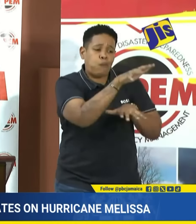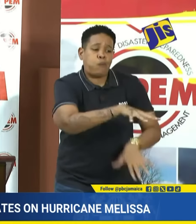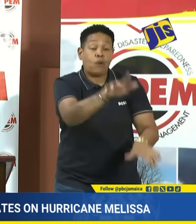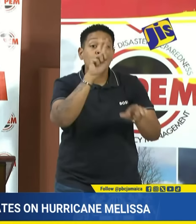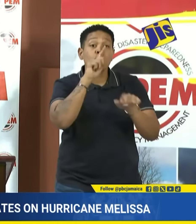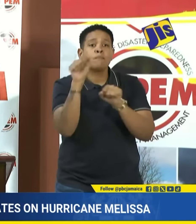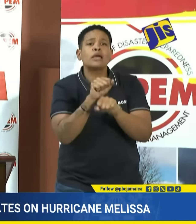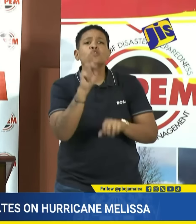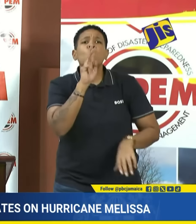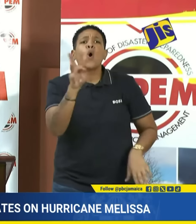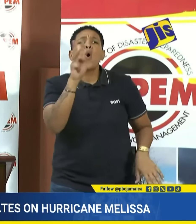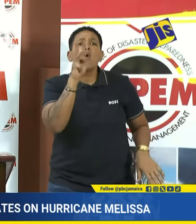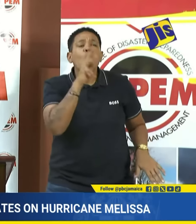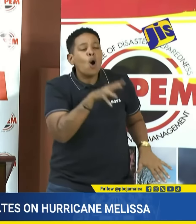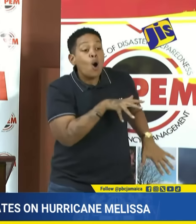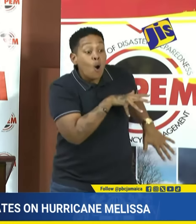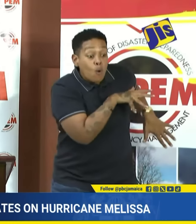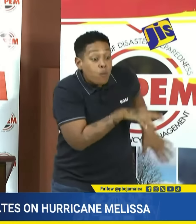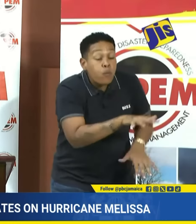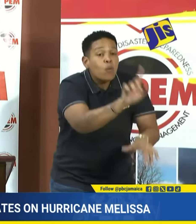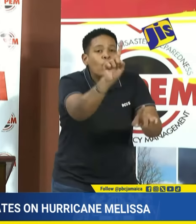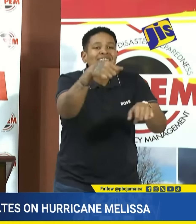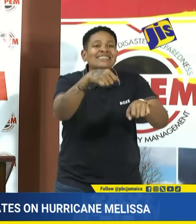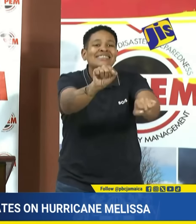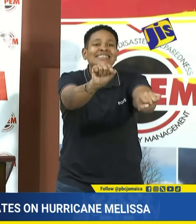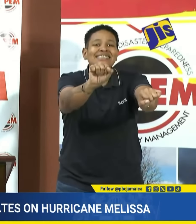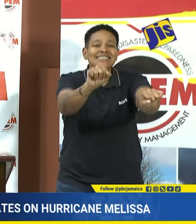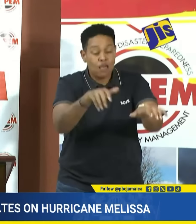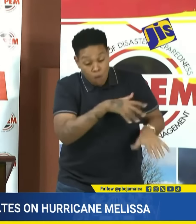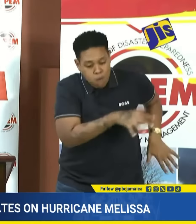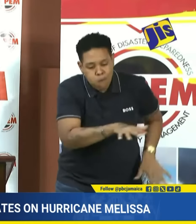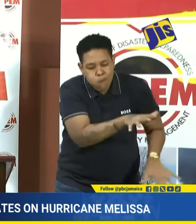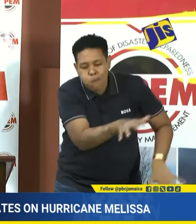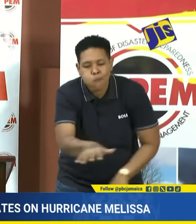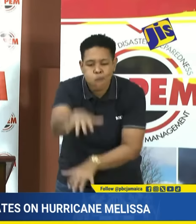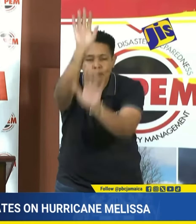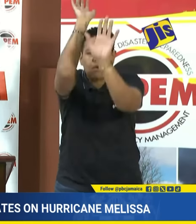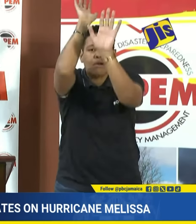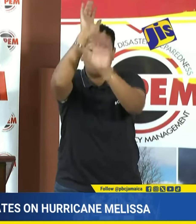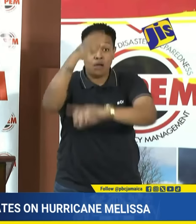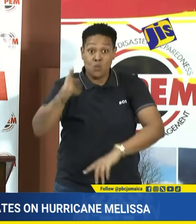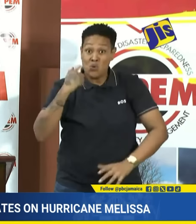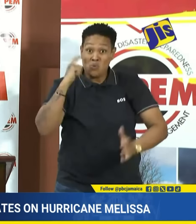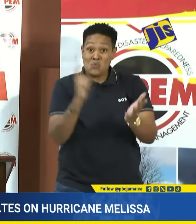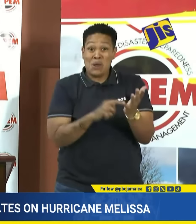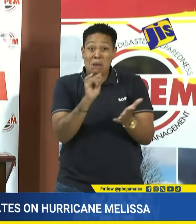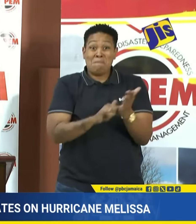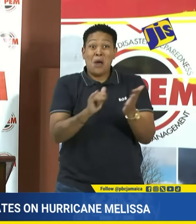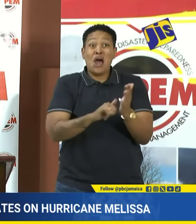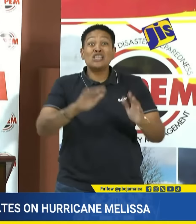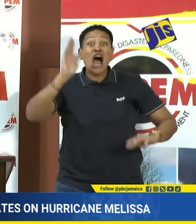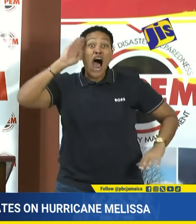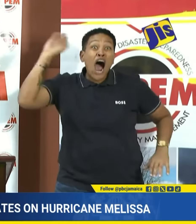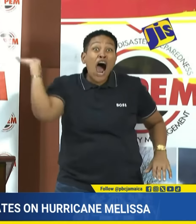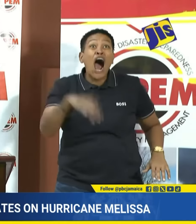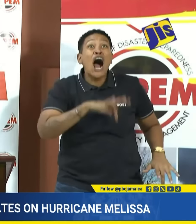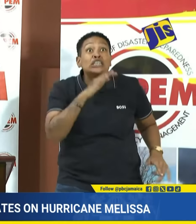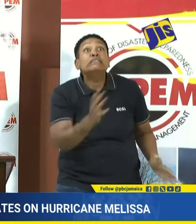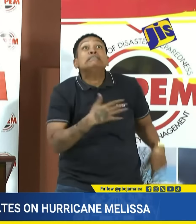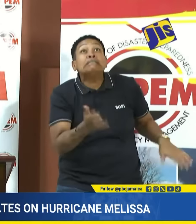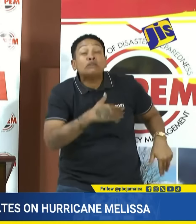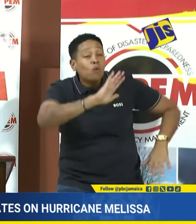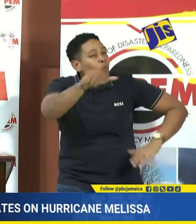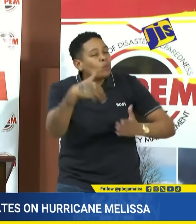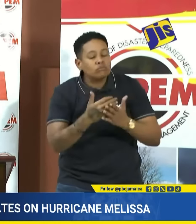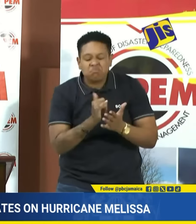ensure that water flows to the sea. So we recognize that it would have been impossible for us to remove all the debris